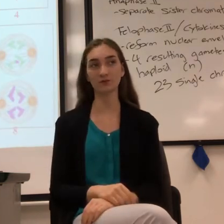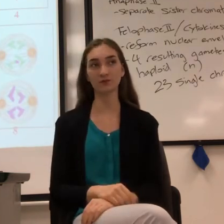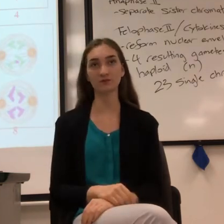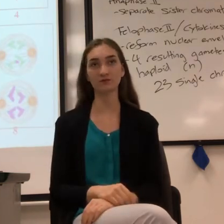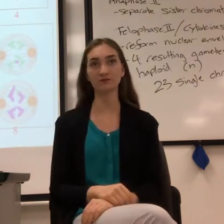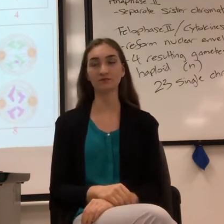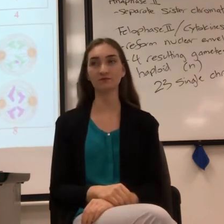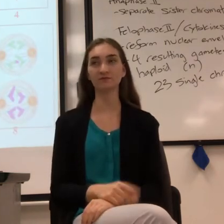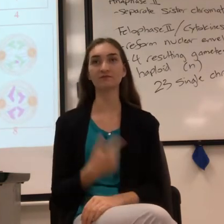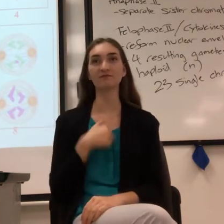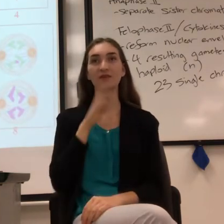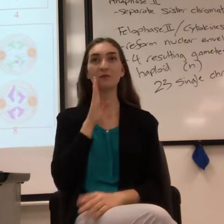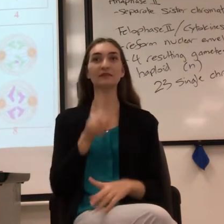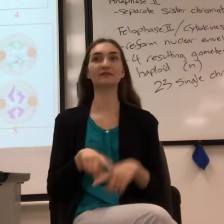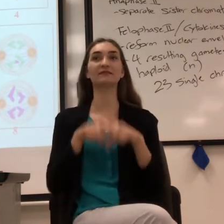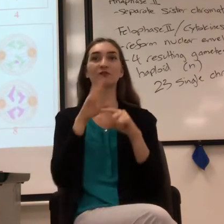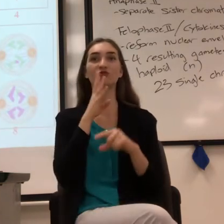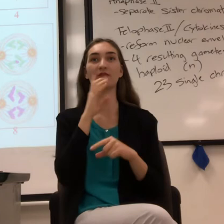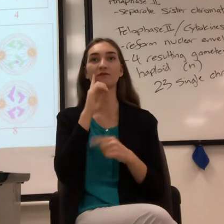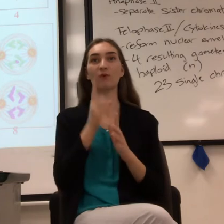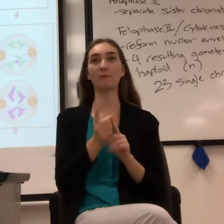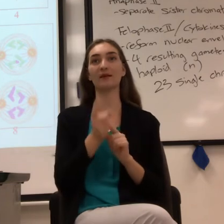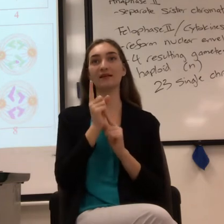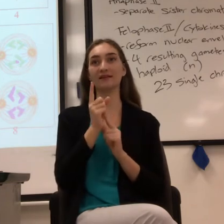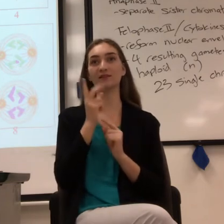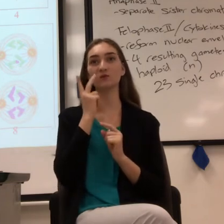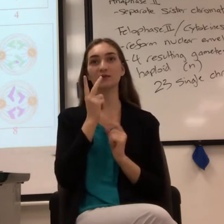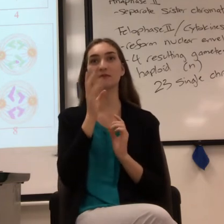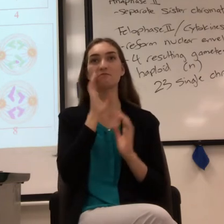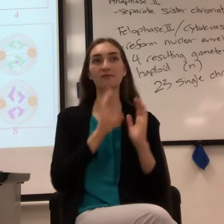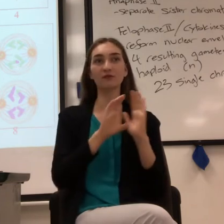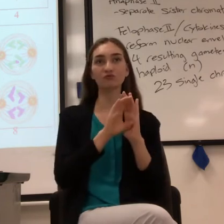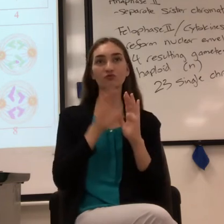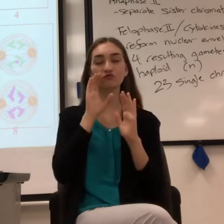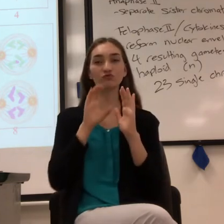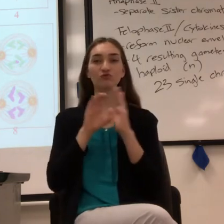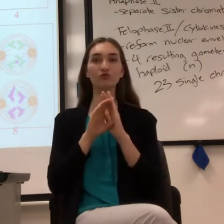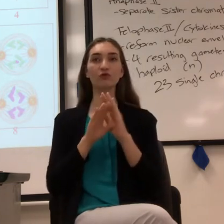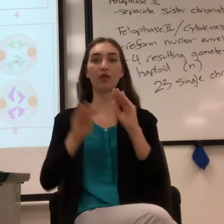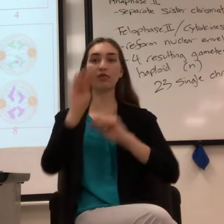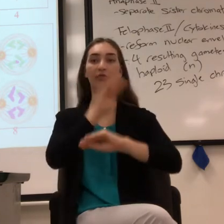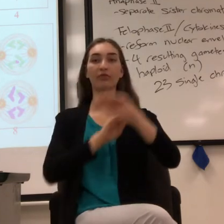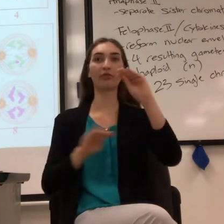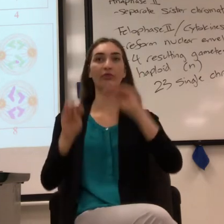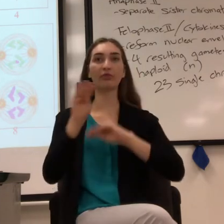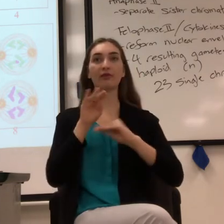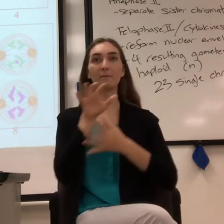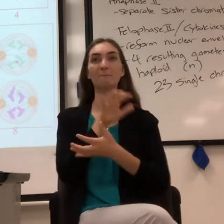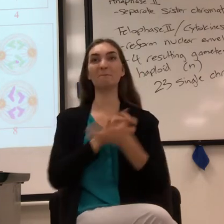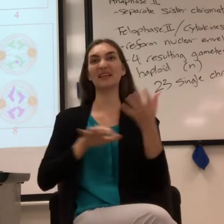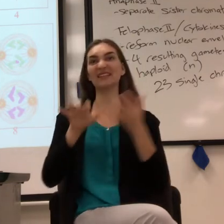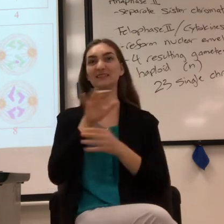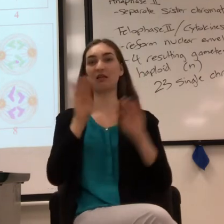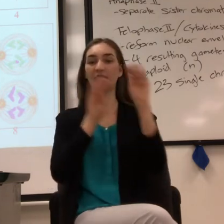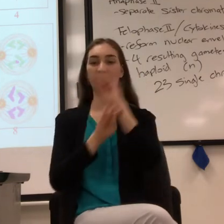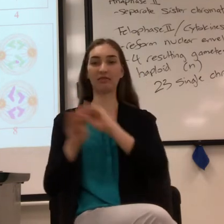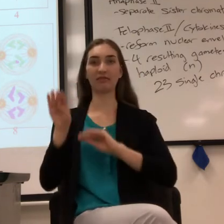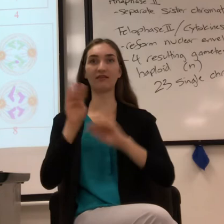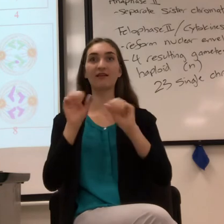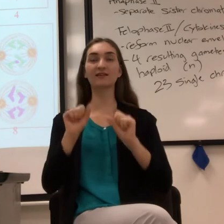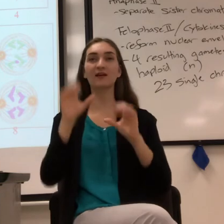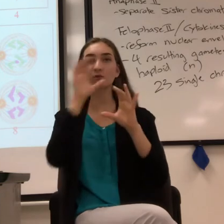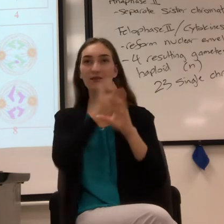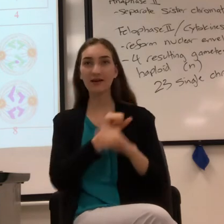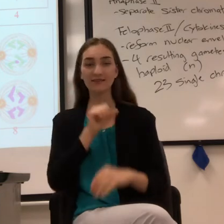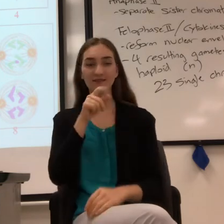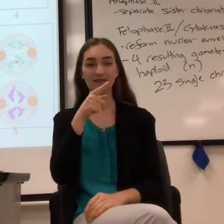Why don't I stop talking just for a minute? Look at these pictures. I've mixed them up, numbered them. Can you guess the phase of meiosis 1 or meiosis